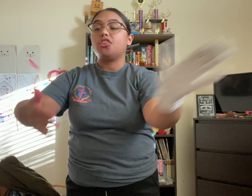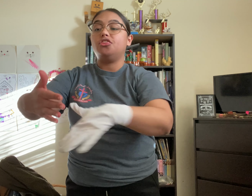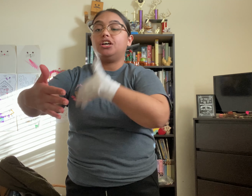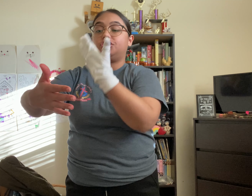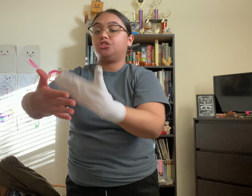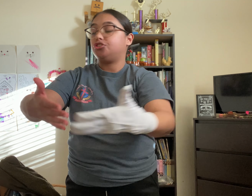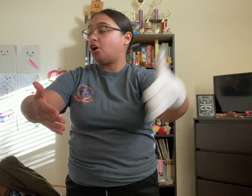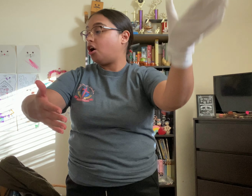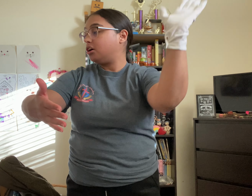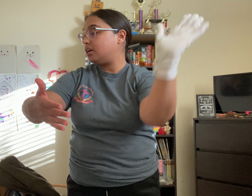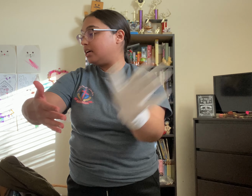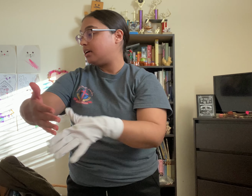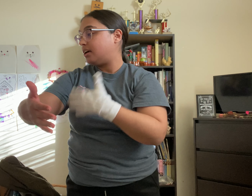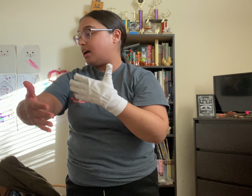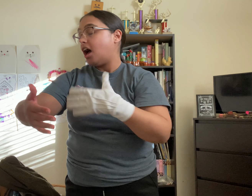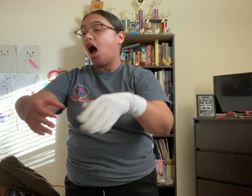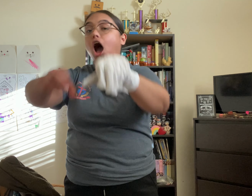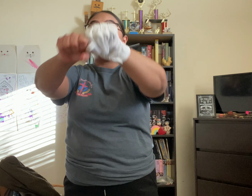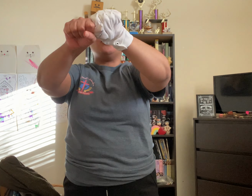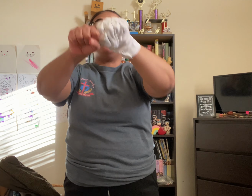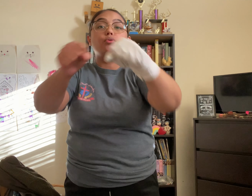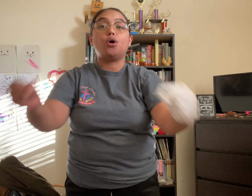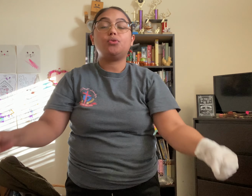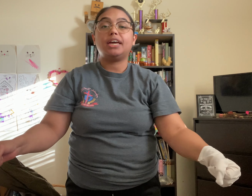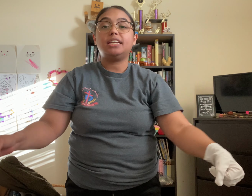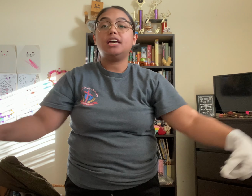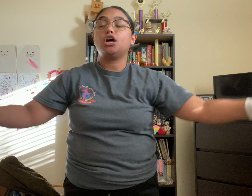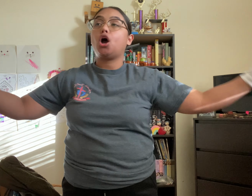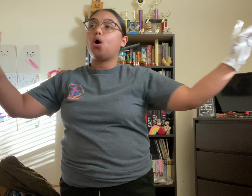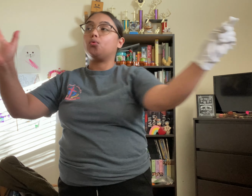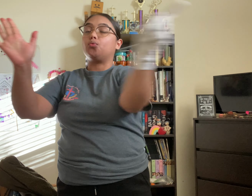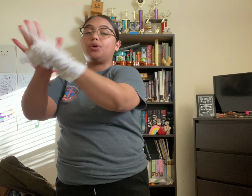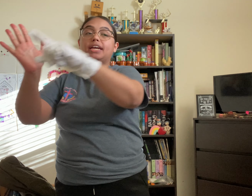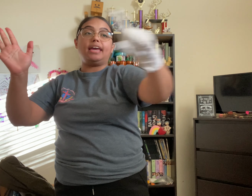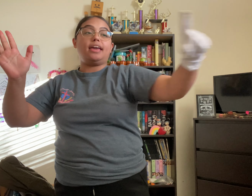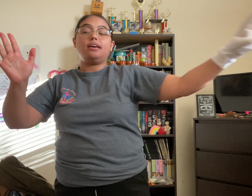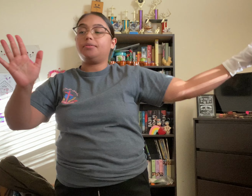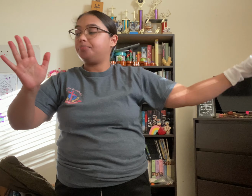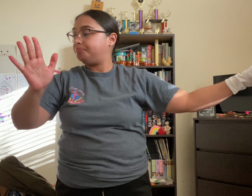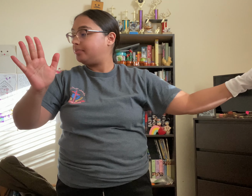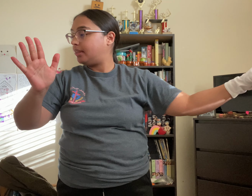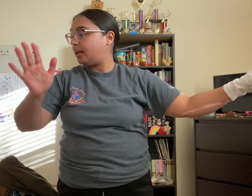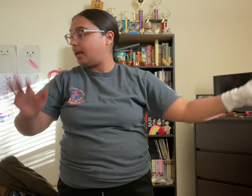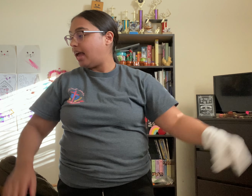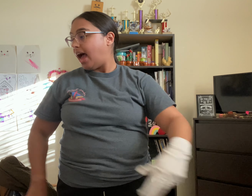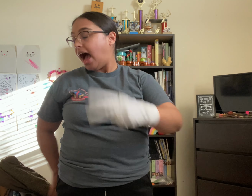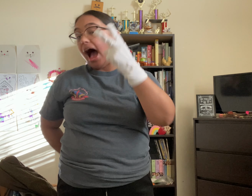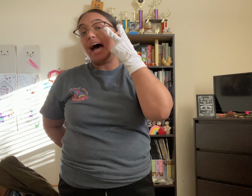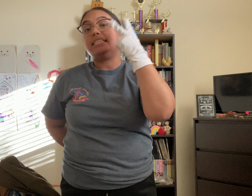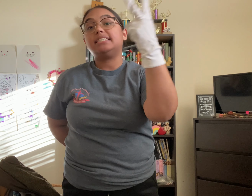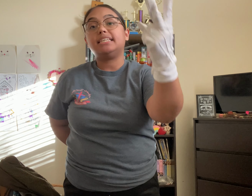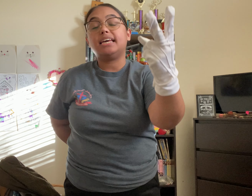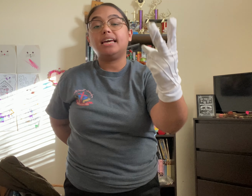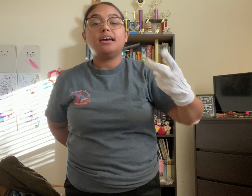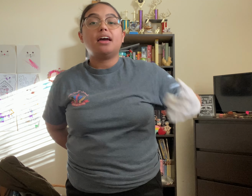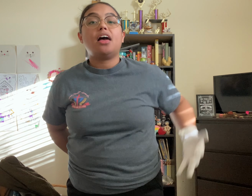the song of the broken ringing. I see